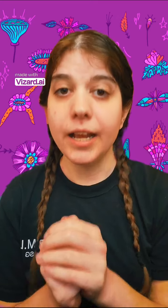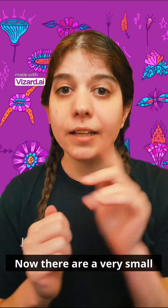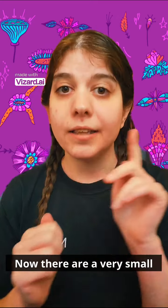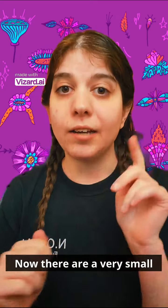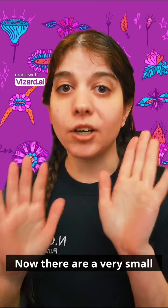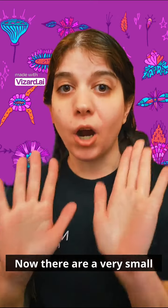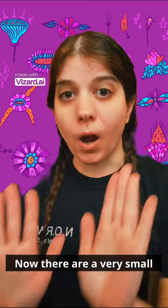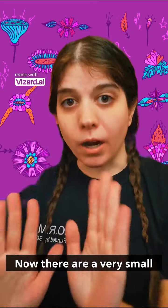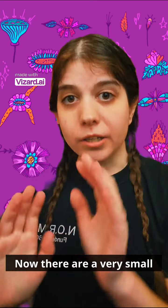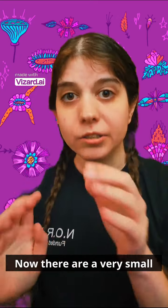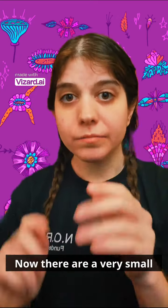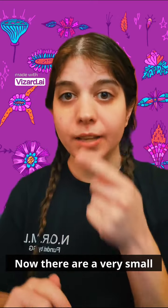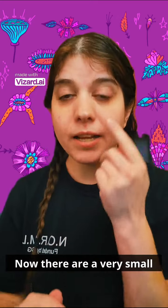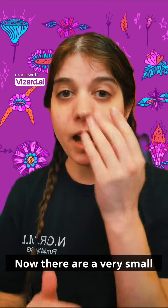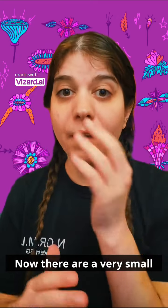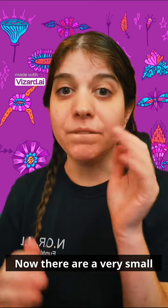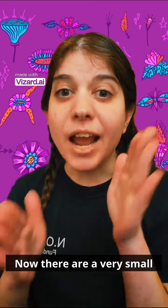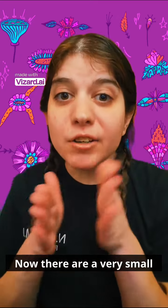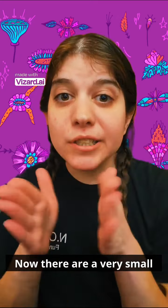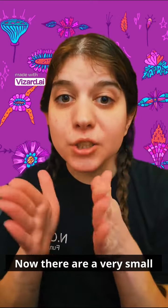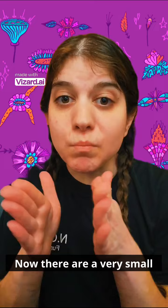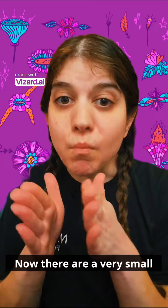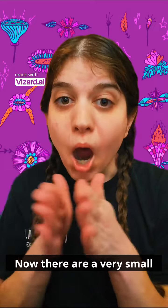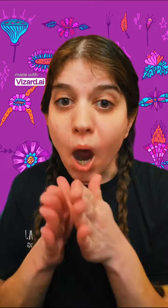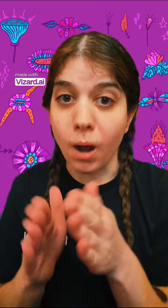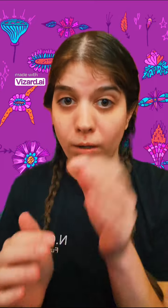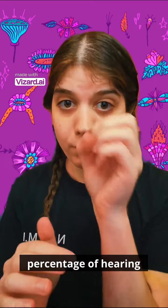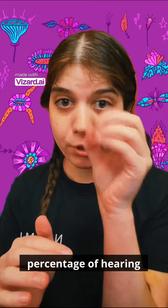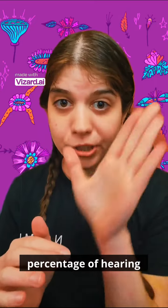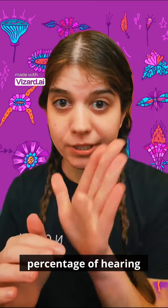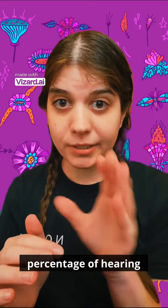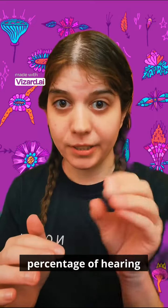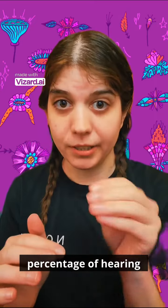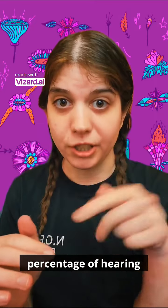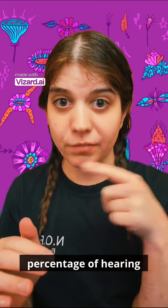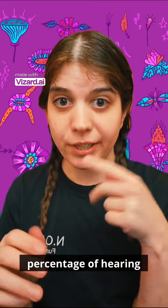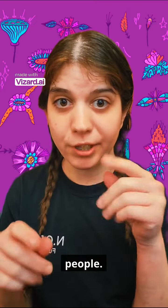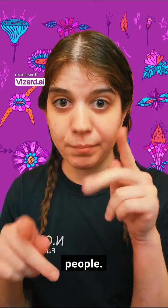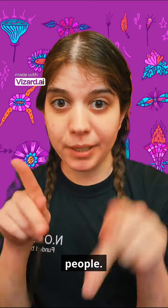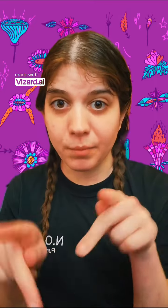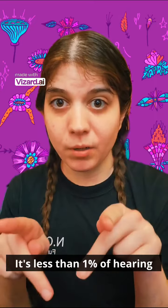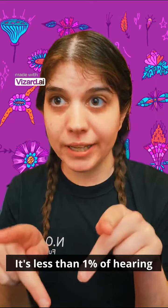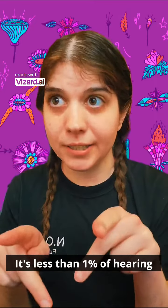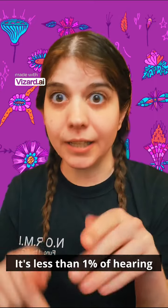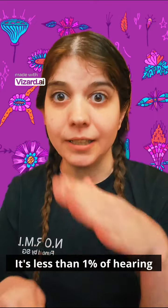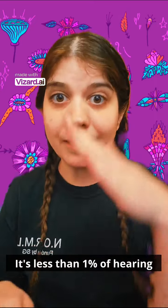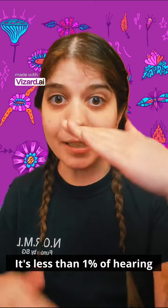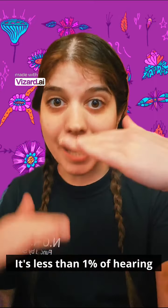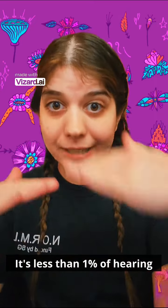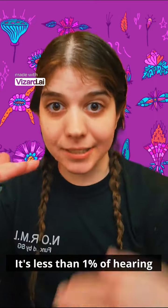Now, there are a very small percentage of hearing people. It's less